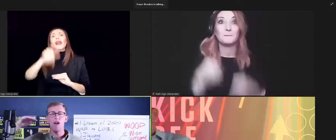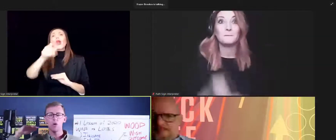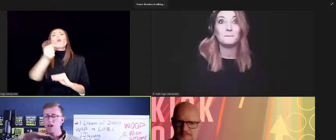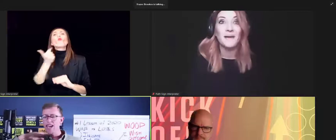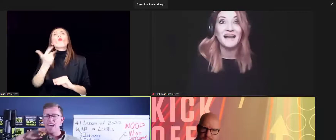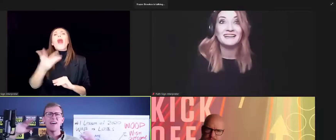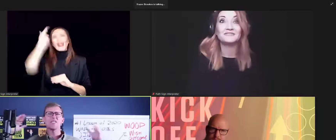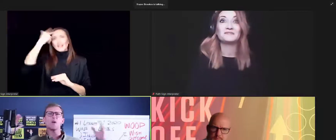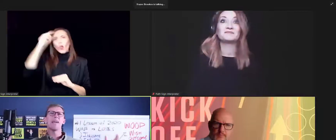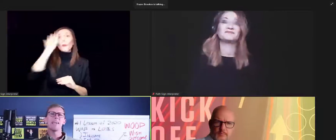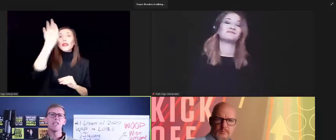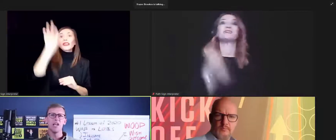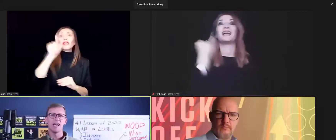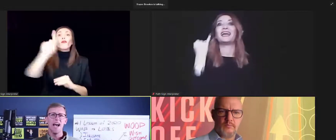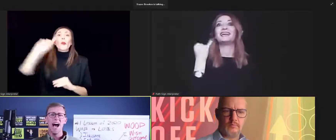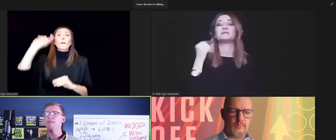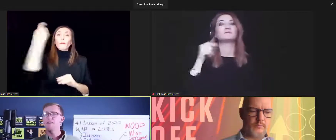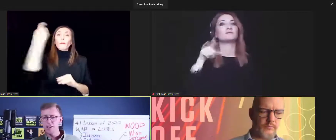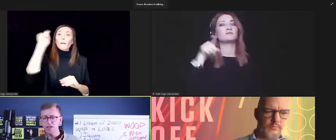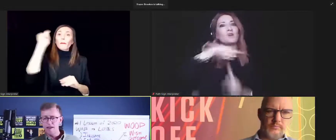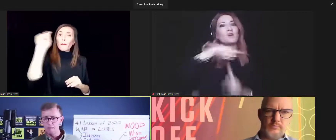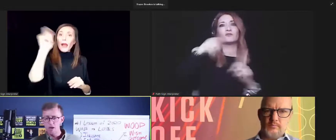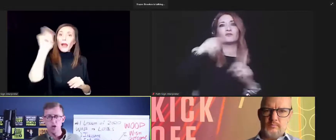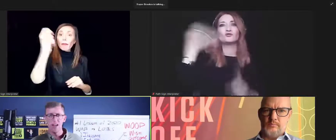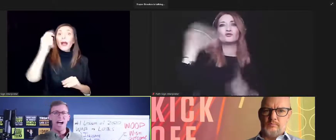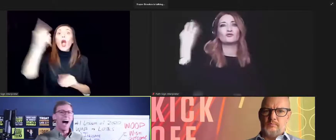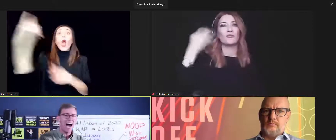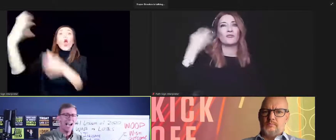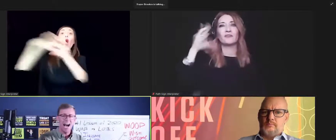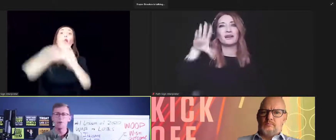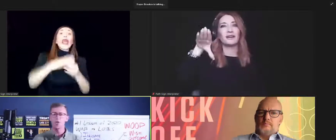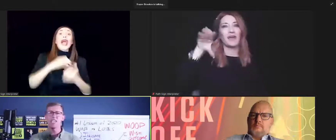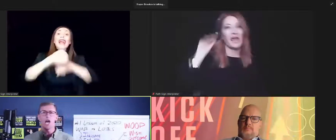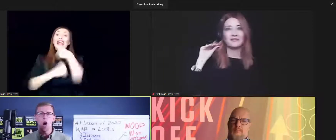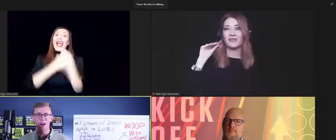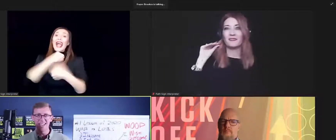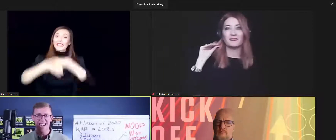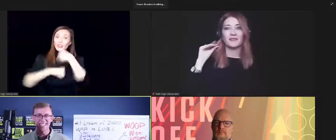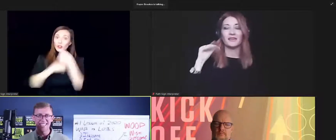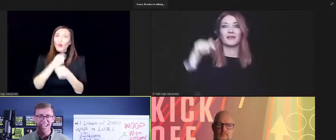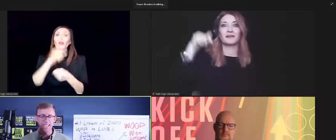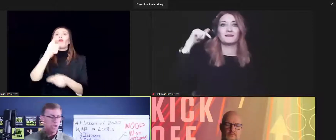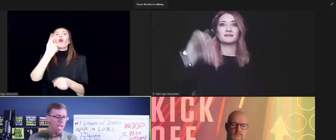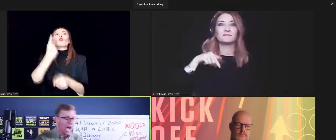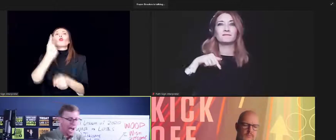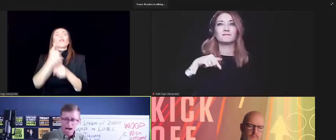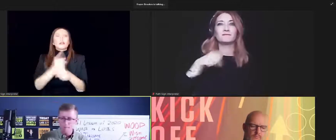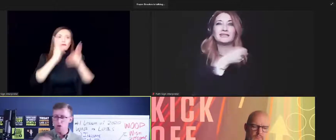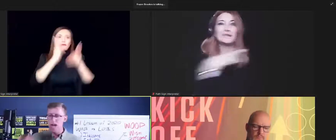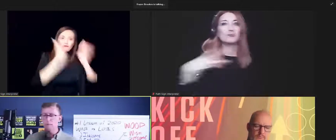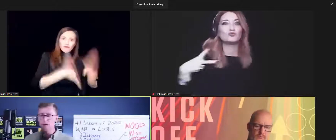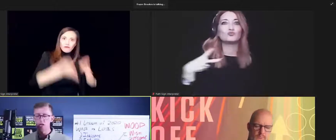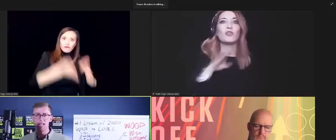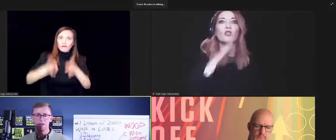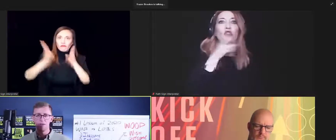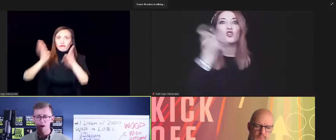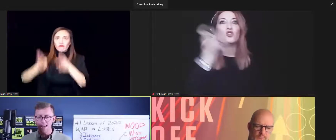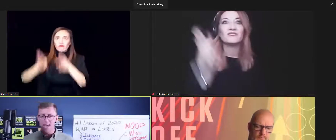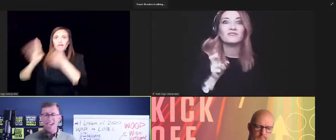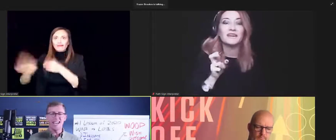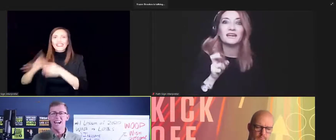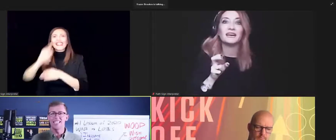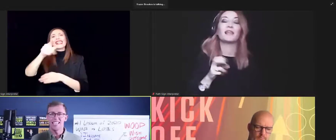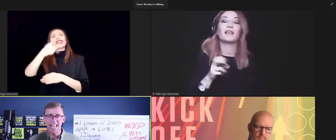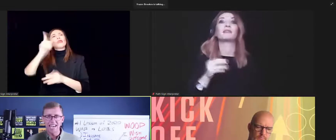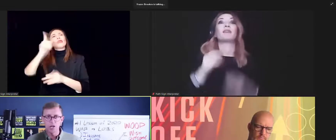the rank you want to hit, that's amazing. Have the affirmation. I am CEO in 90 days. I am chairperson level 3